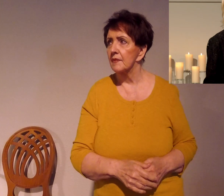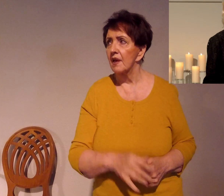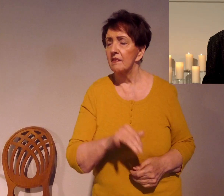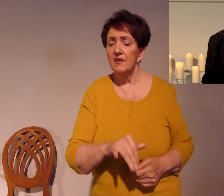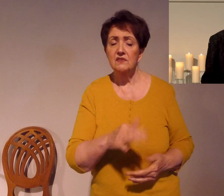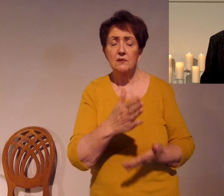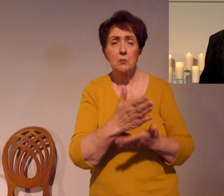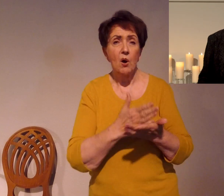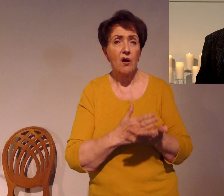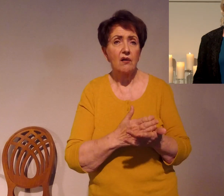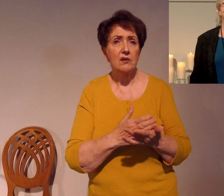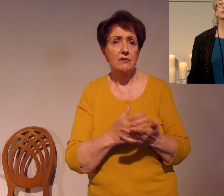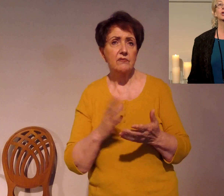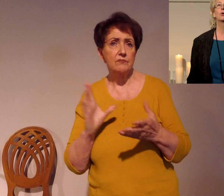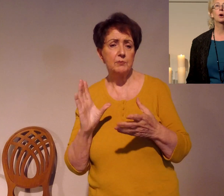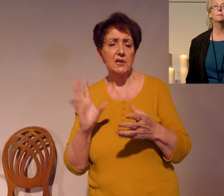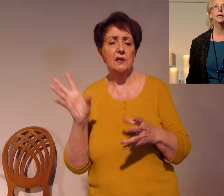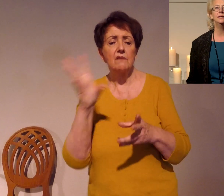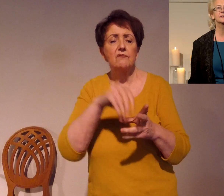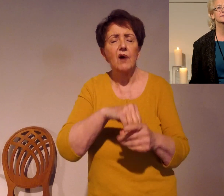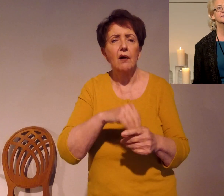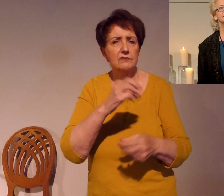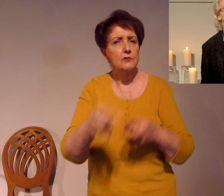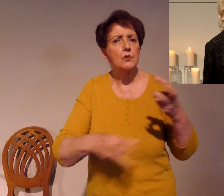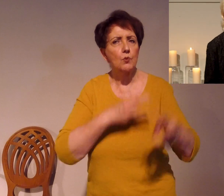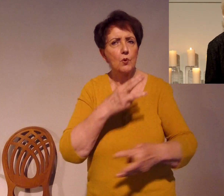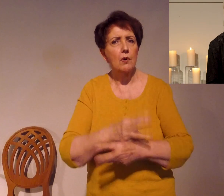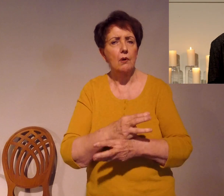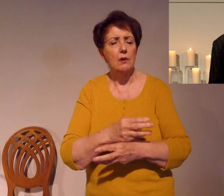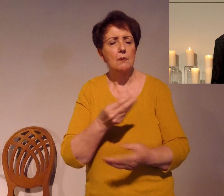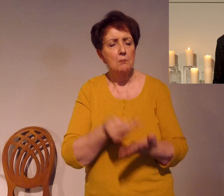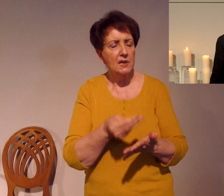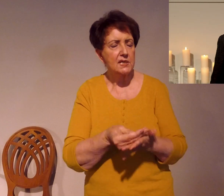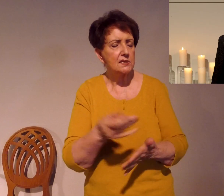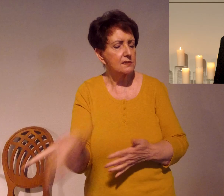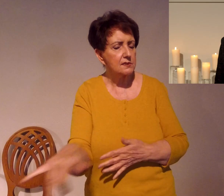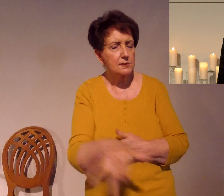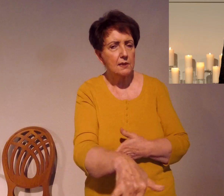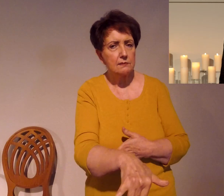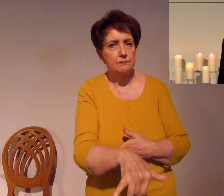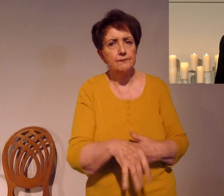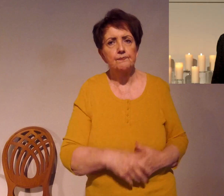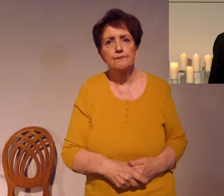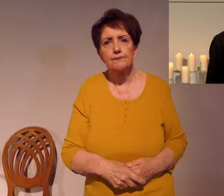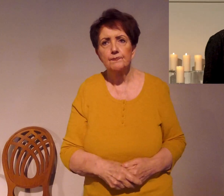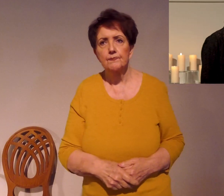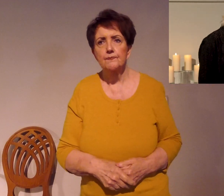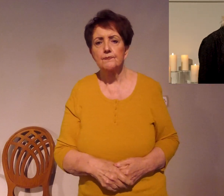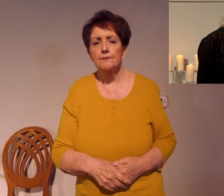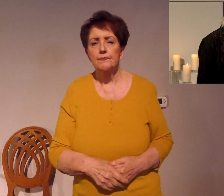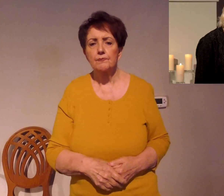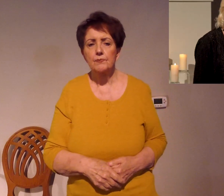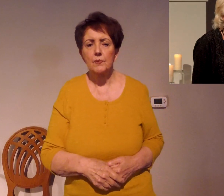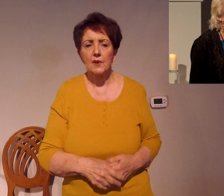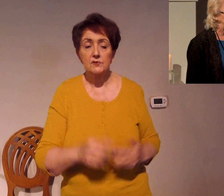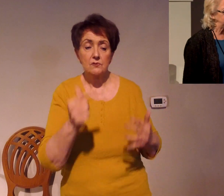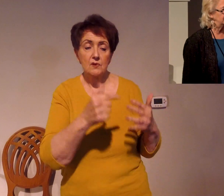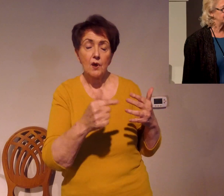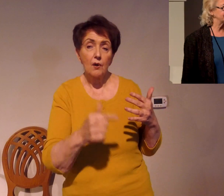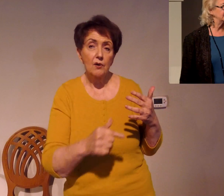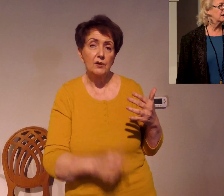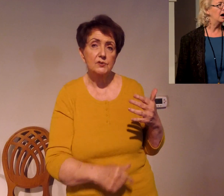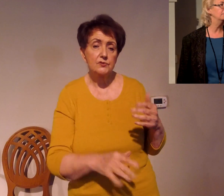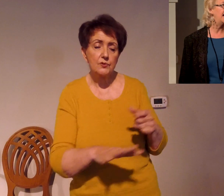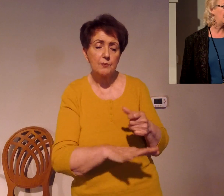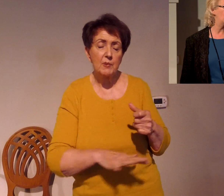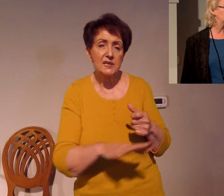part of how we engage in the world. So our money is the same. So these are some of the fundamental